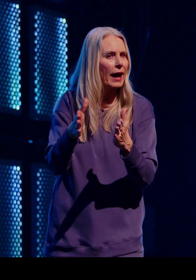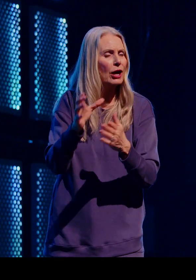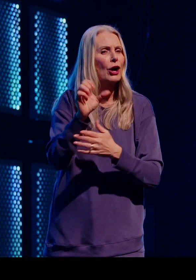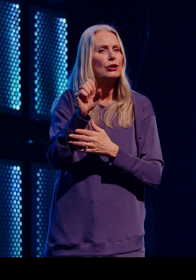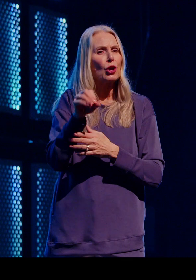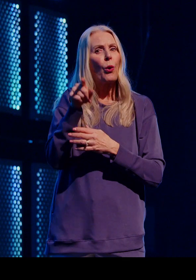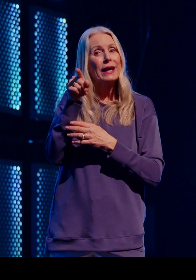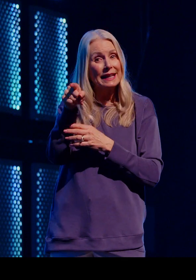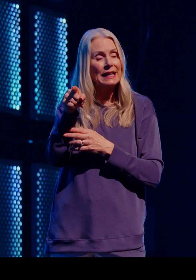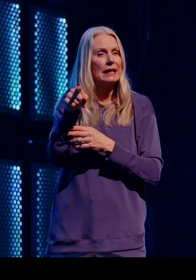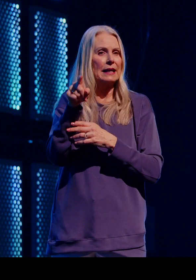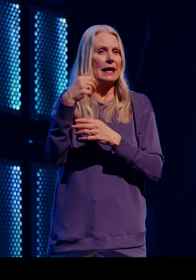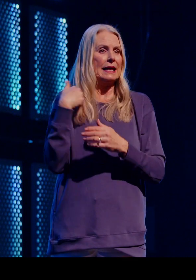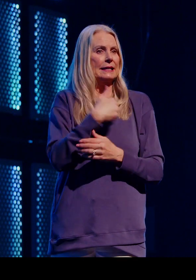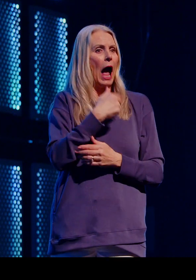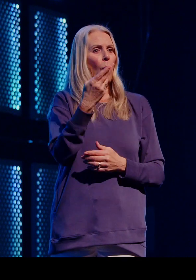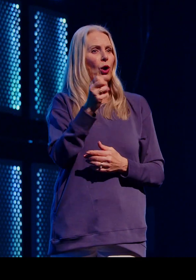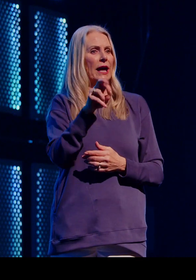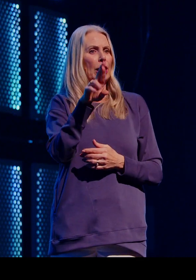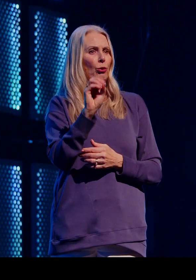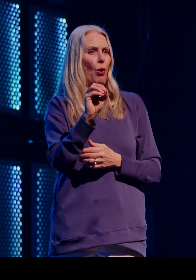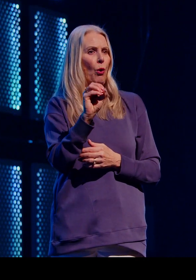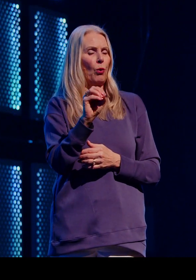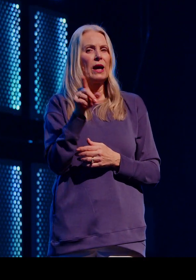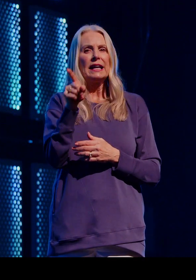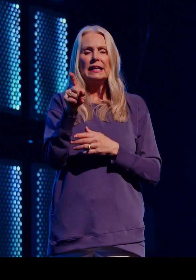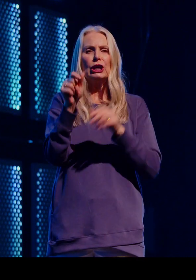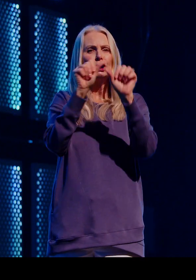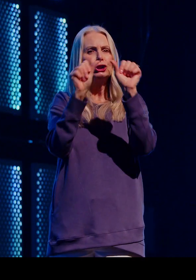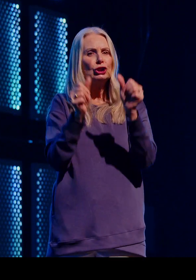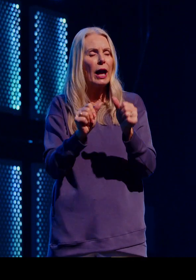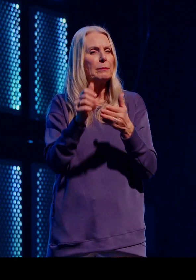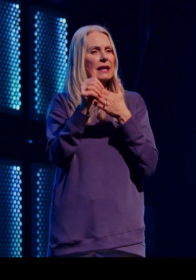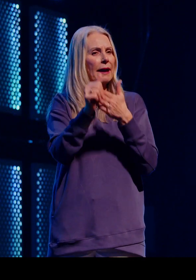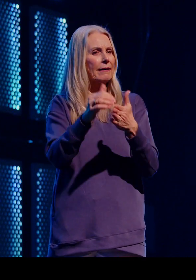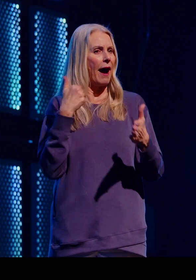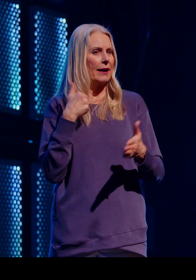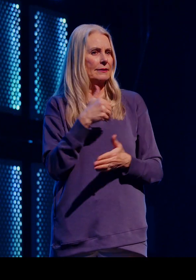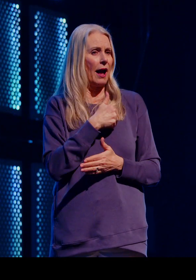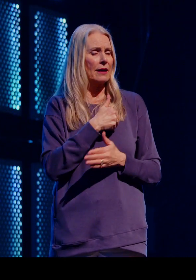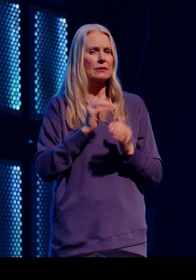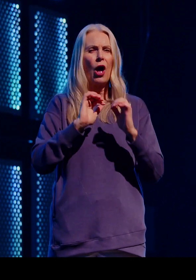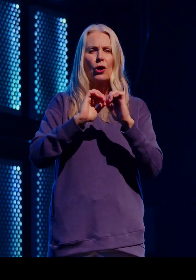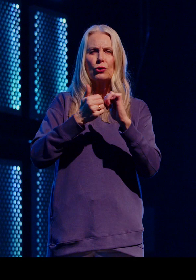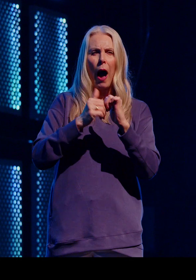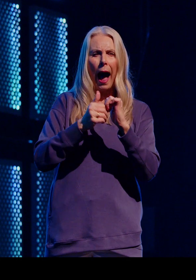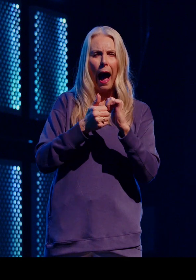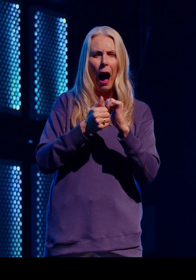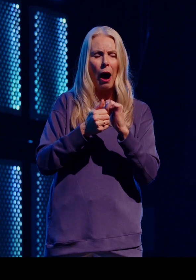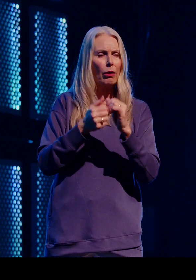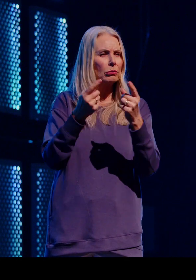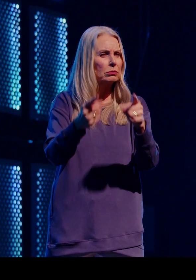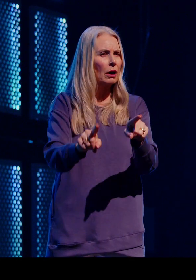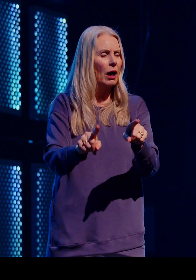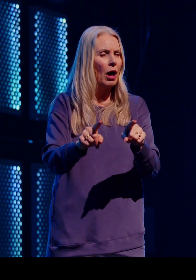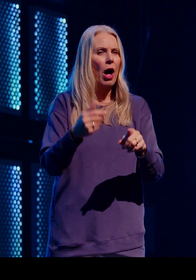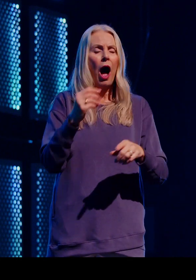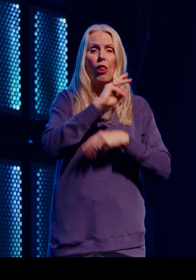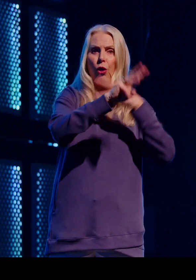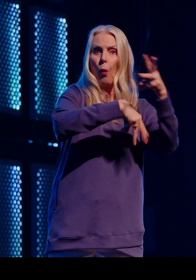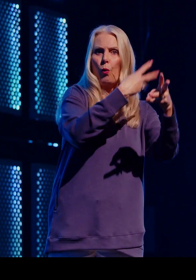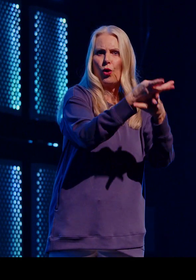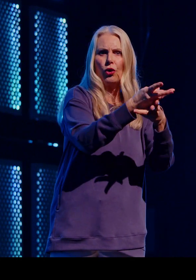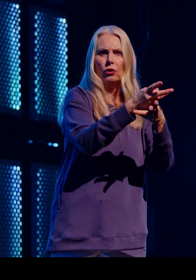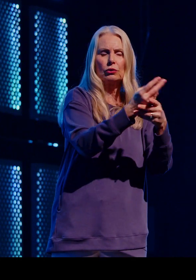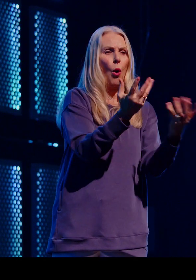words, he's to be our hero. He's to lead us, shape us, and guide us. We want to walk in his ways. And how do we do that? We live in a world that invites us to be